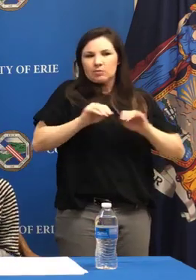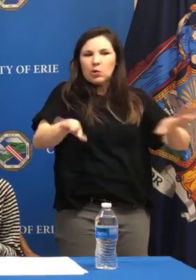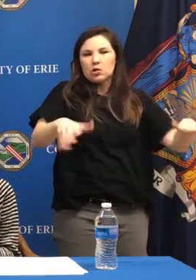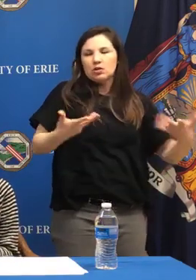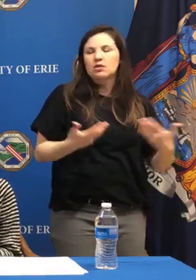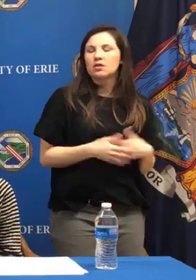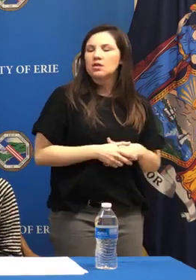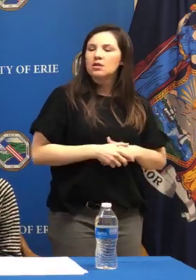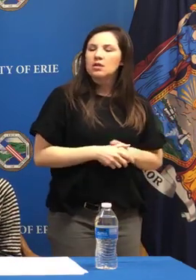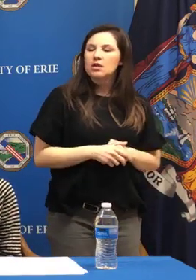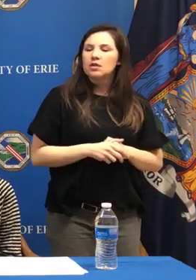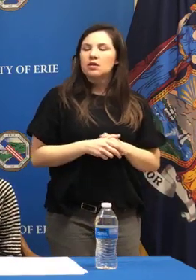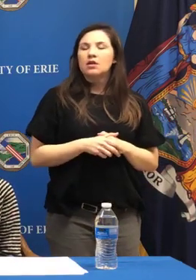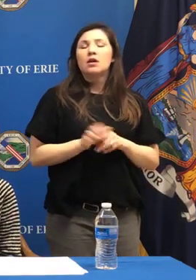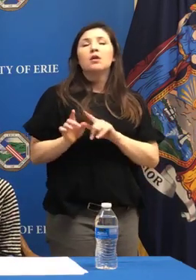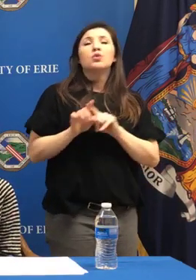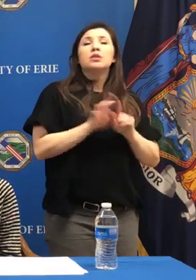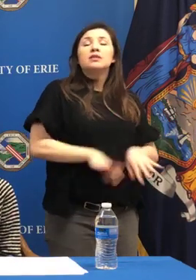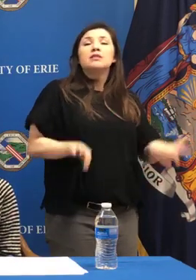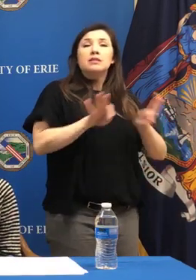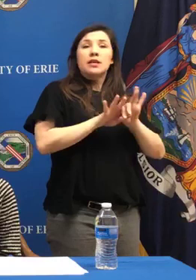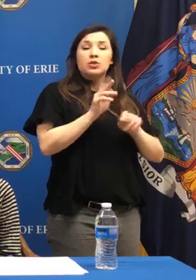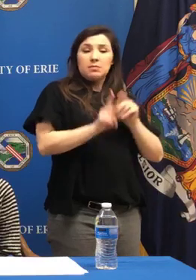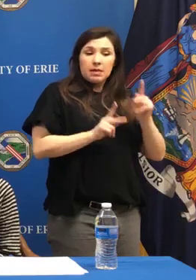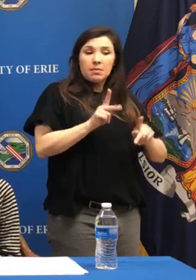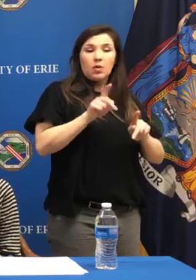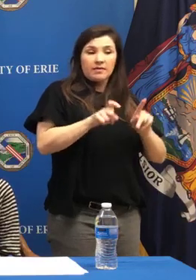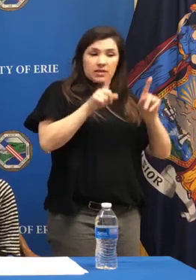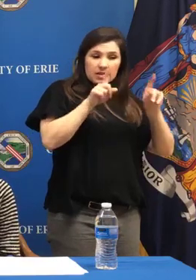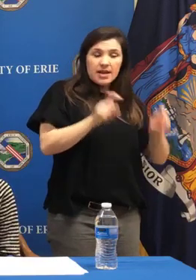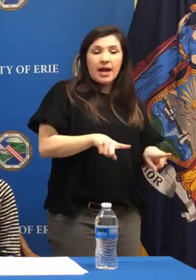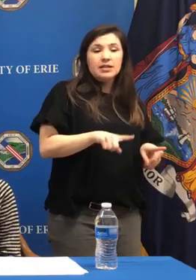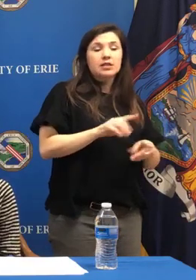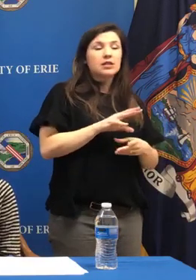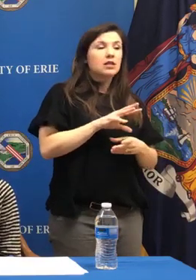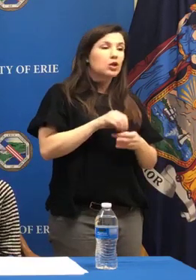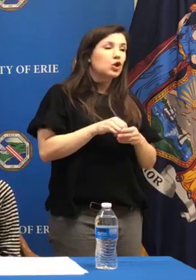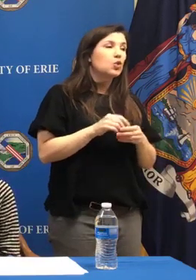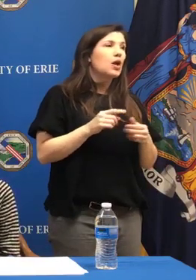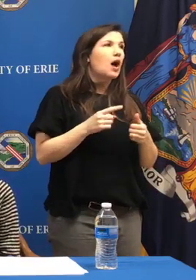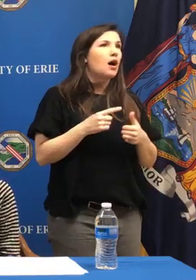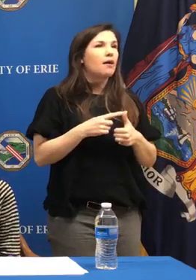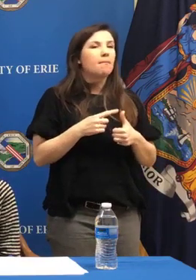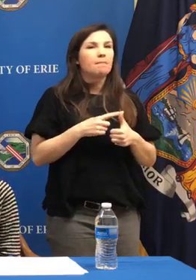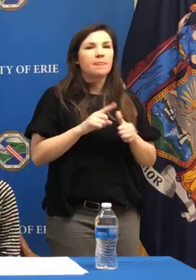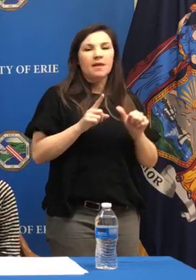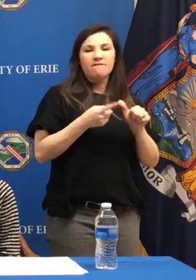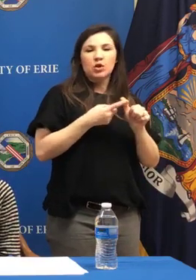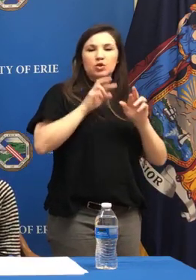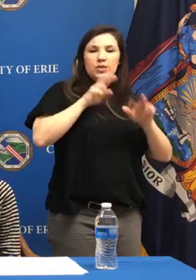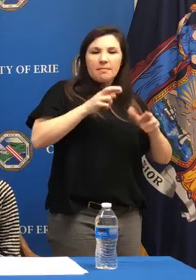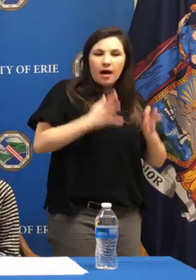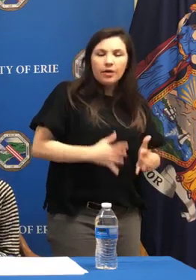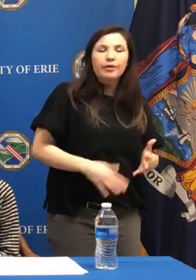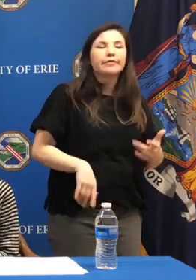Also, essential people that we need to test, could include first